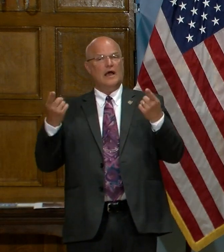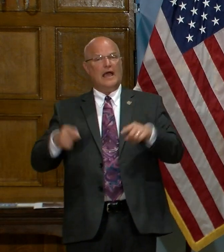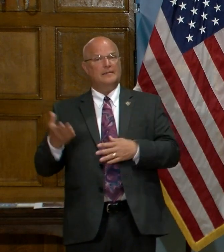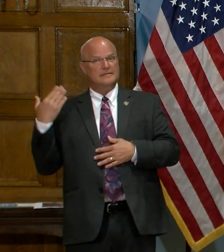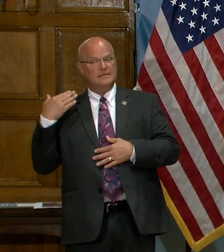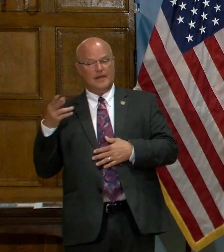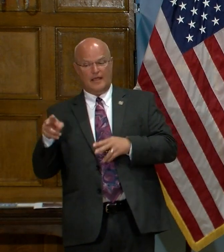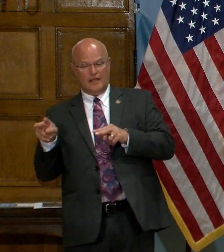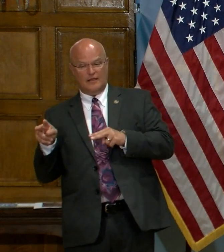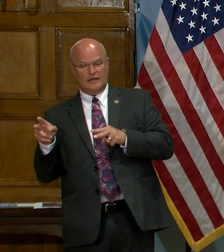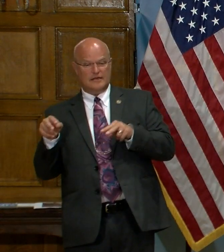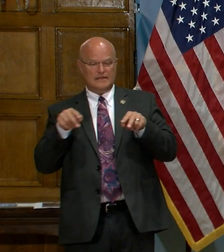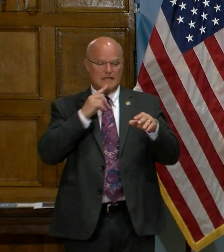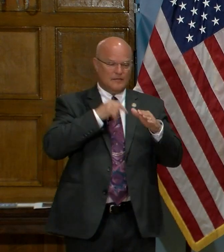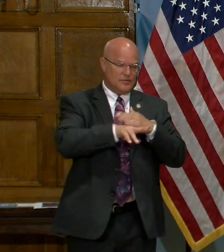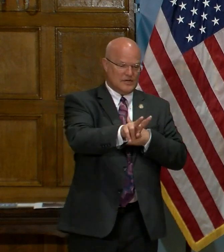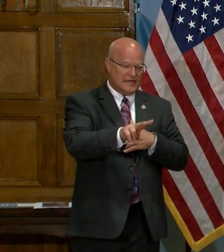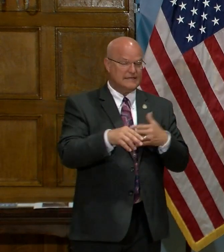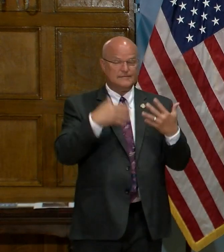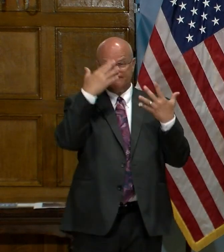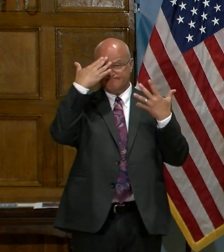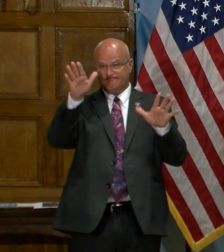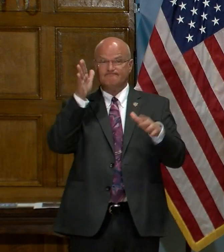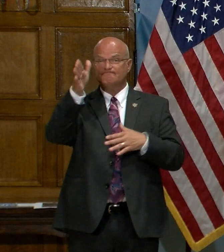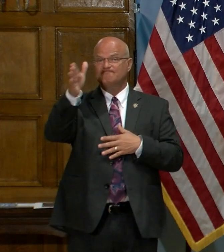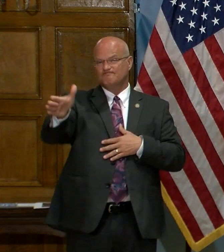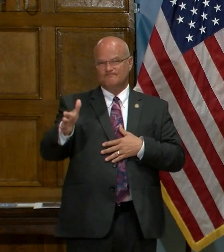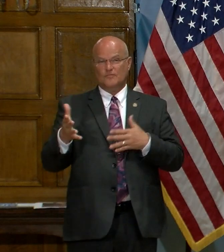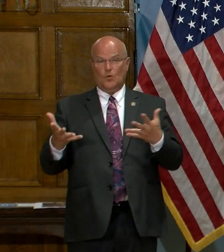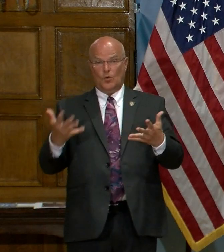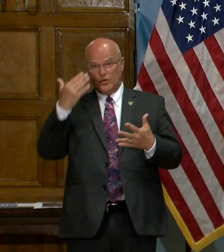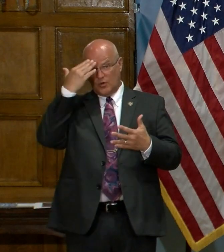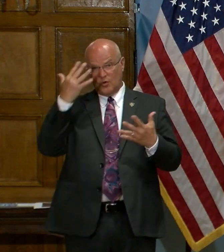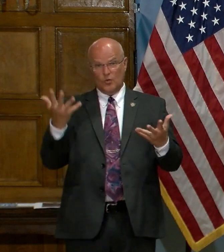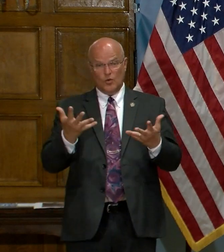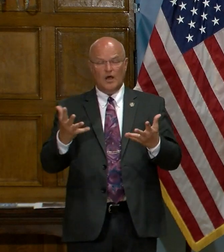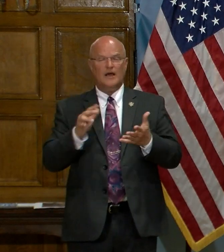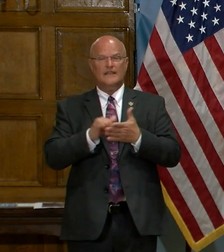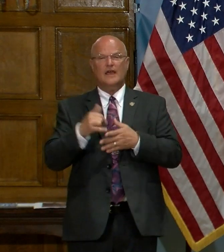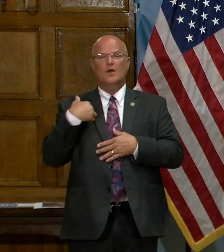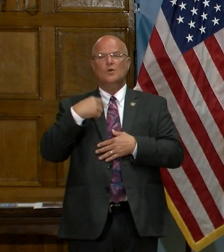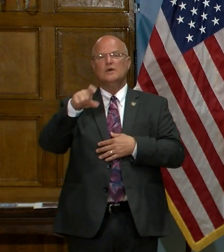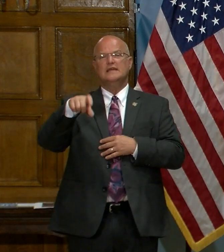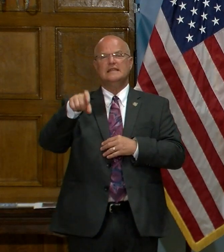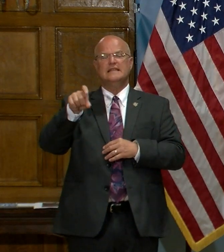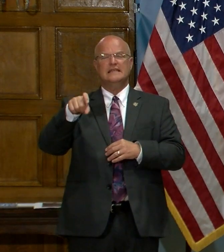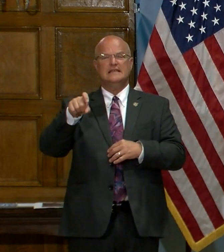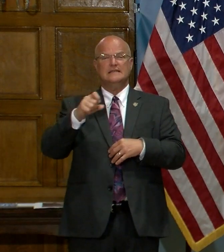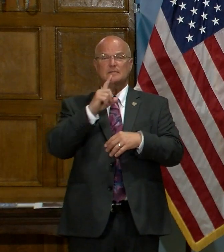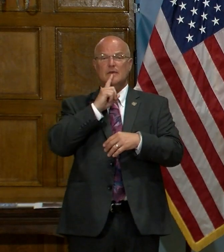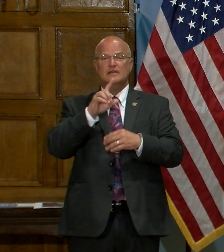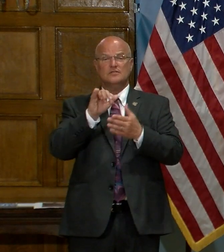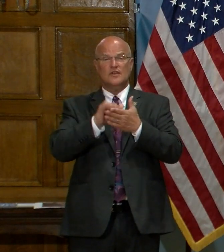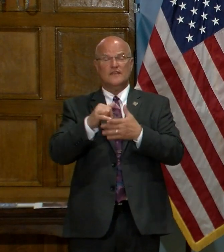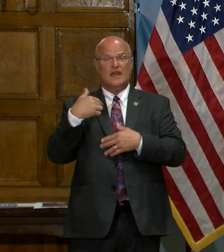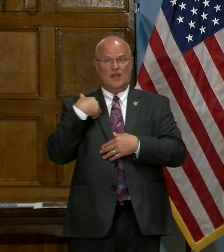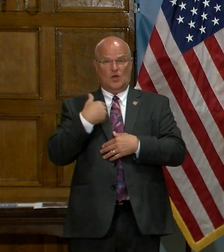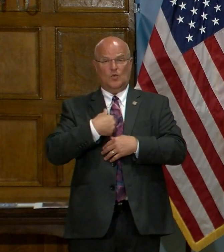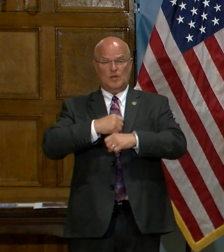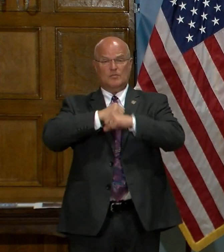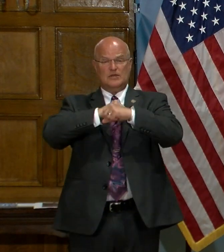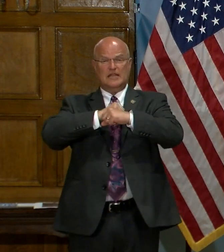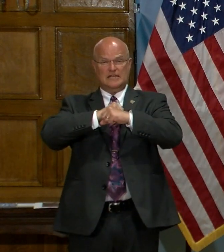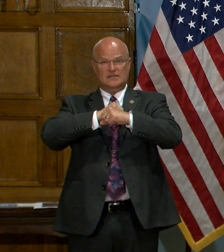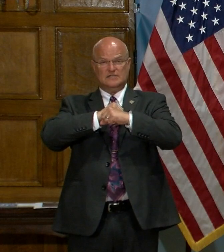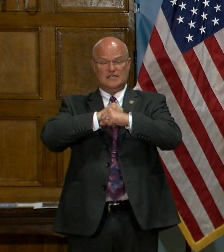to happen. And so there's a lot of unknowns in the future. What we do know is we need to make sure that we